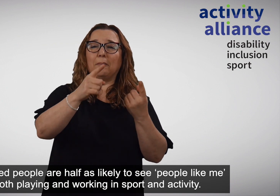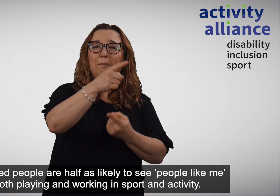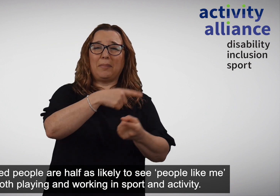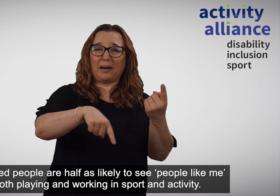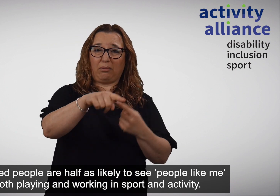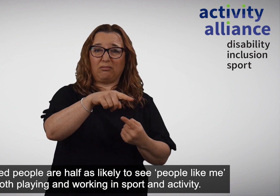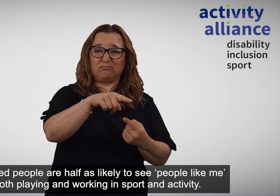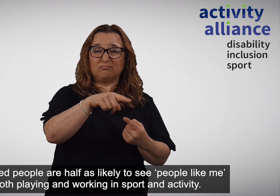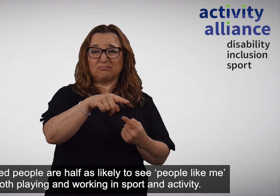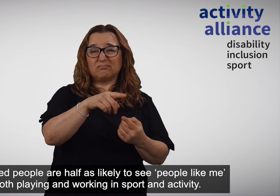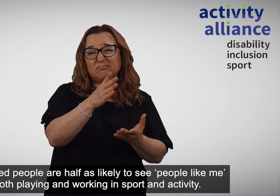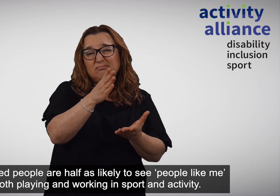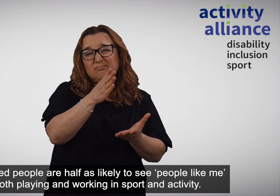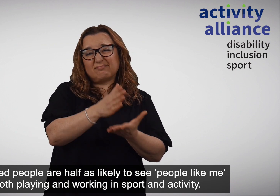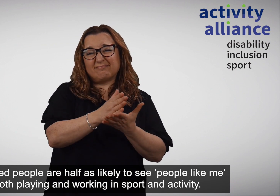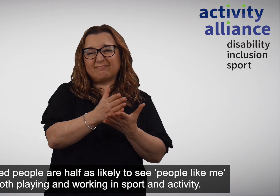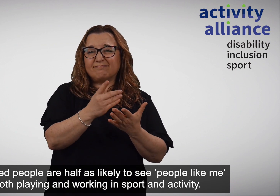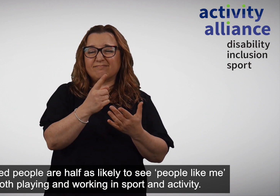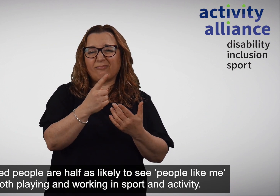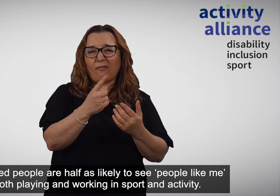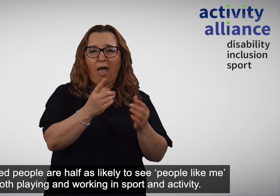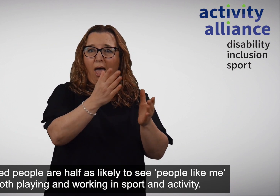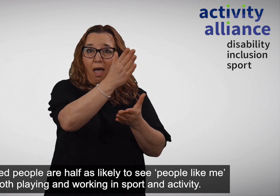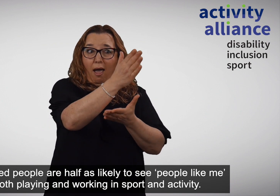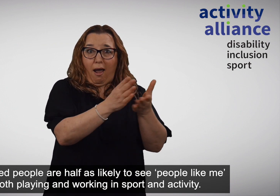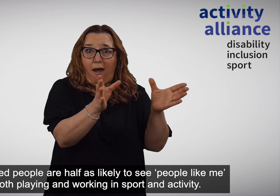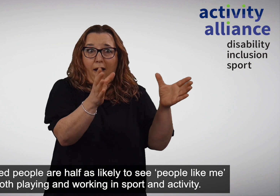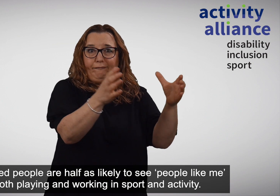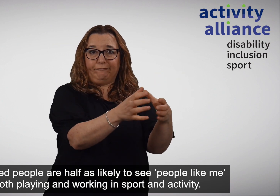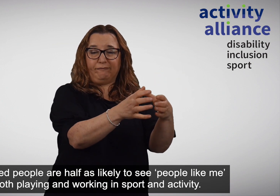Disabled people are half as likely to see people like me,